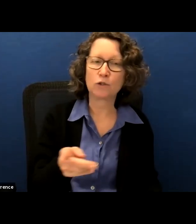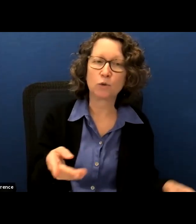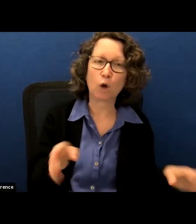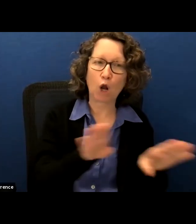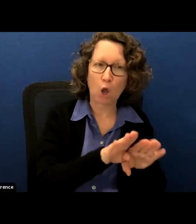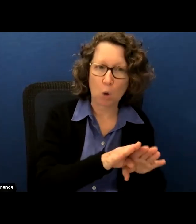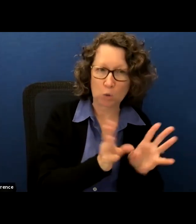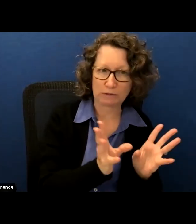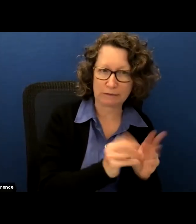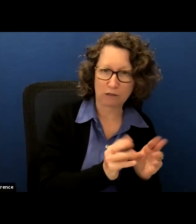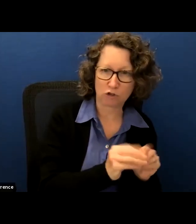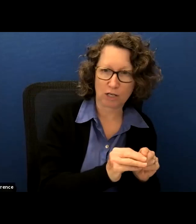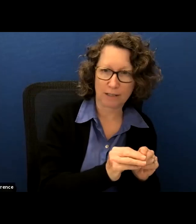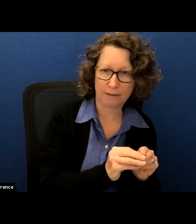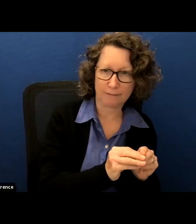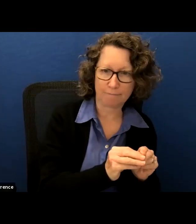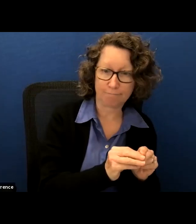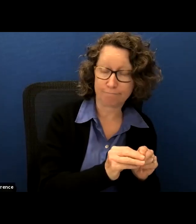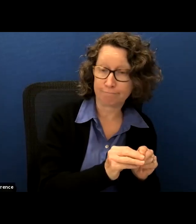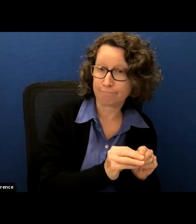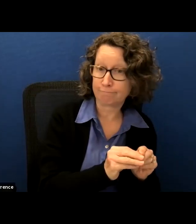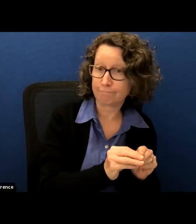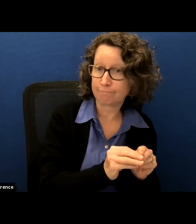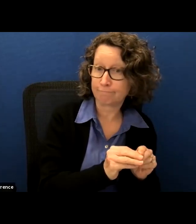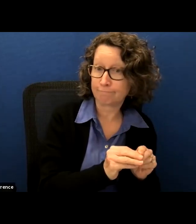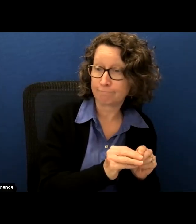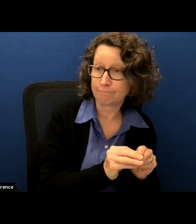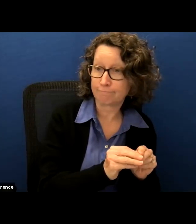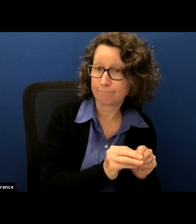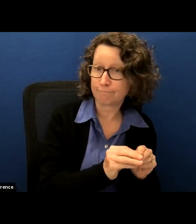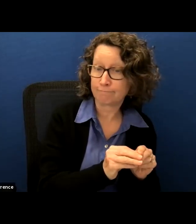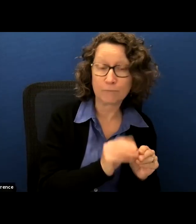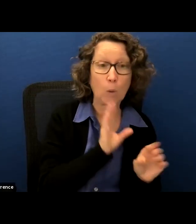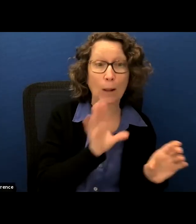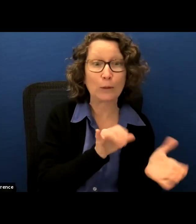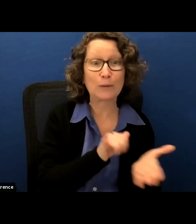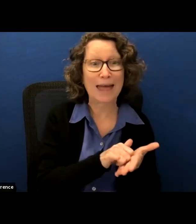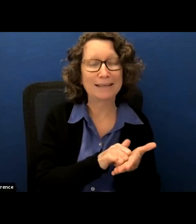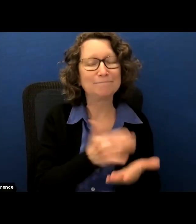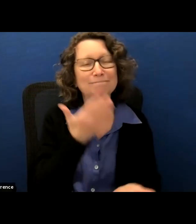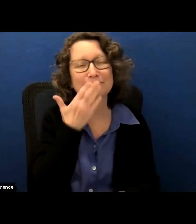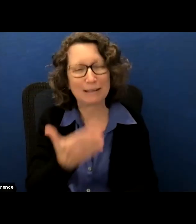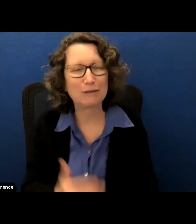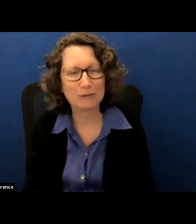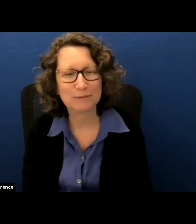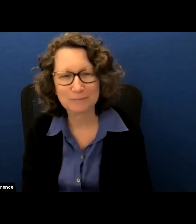And we'll do that. Thank you.